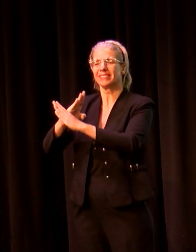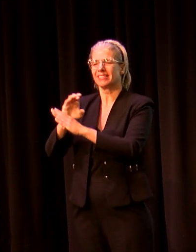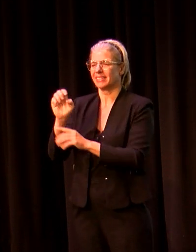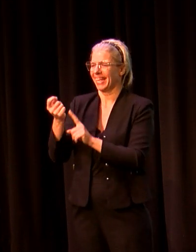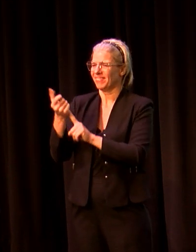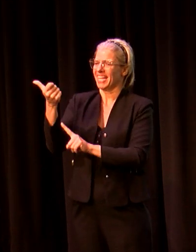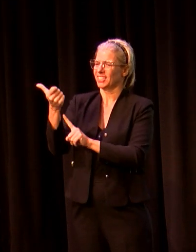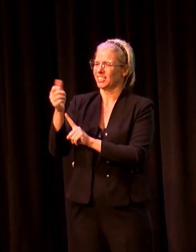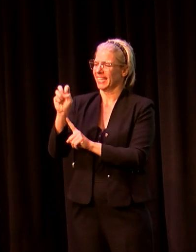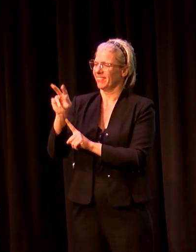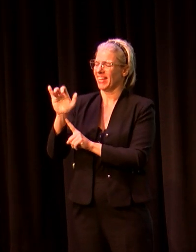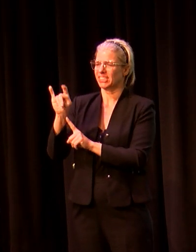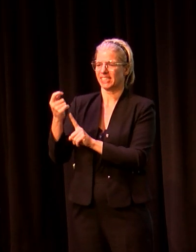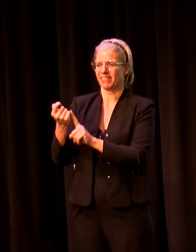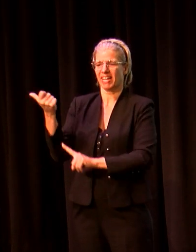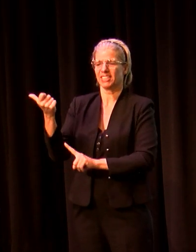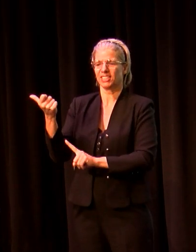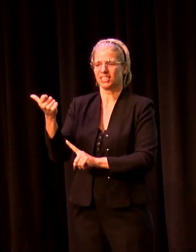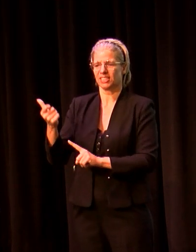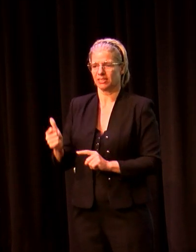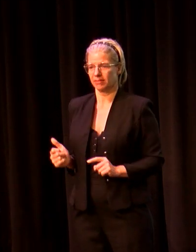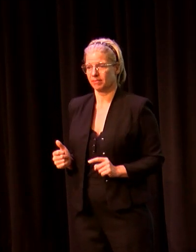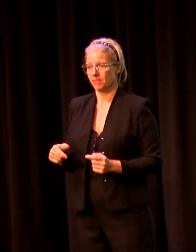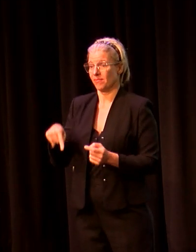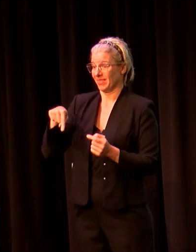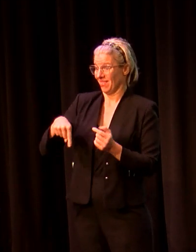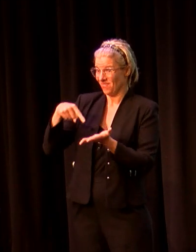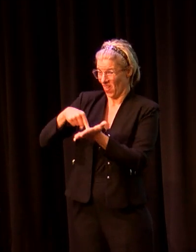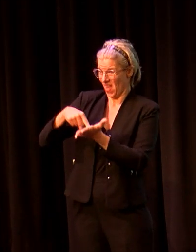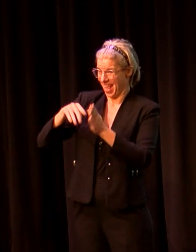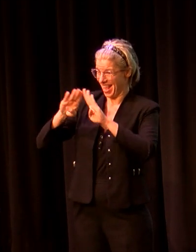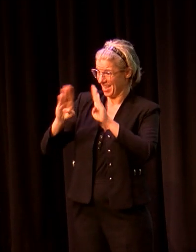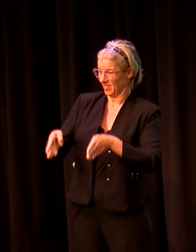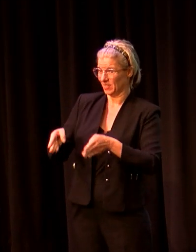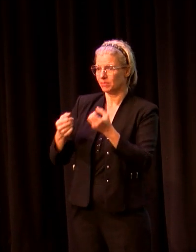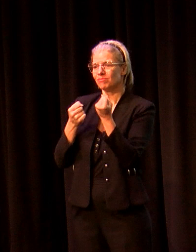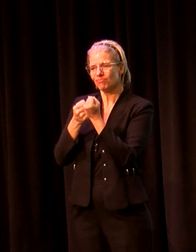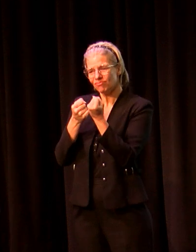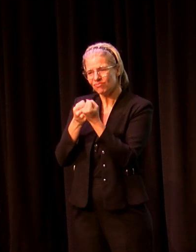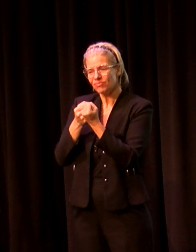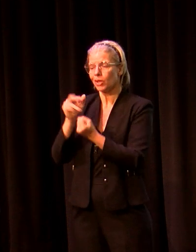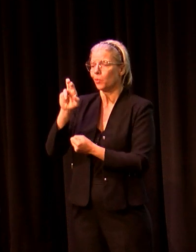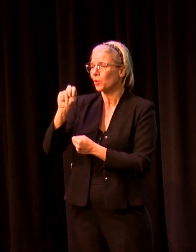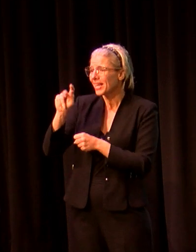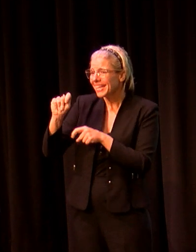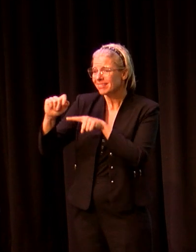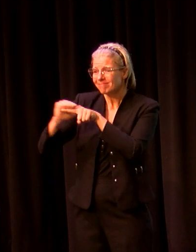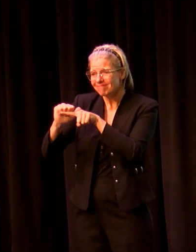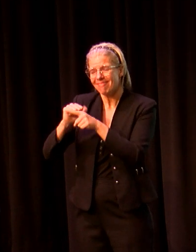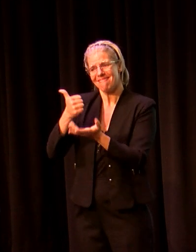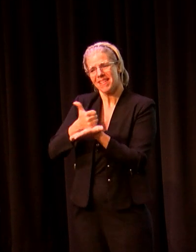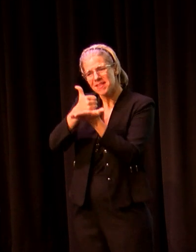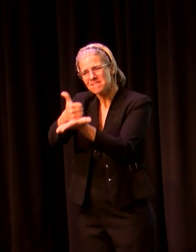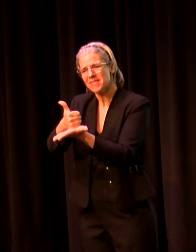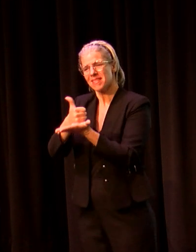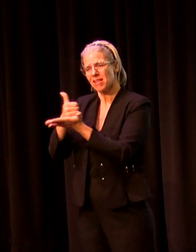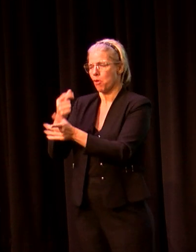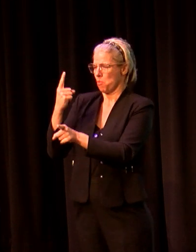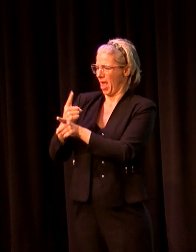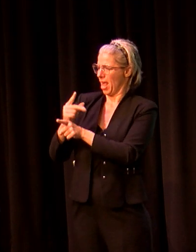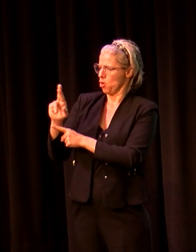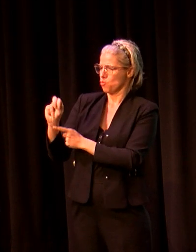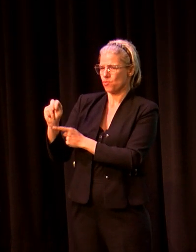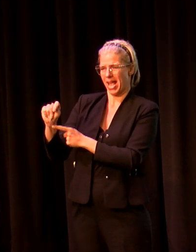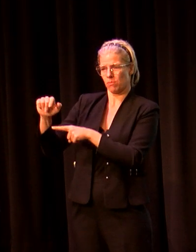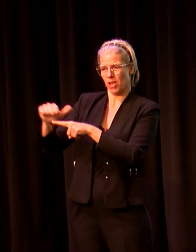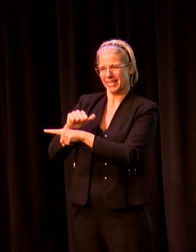process for affordable housing, supporting equitable rent practices. We're hearing about inequitable rent practices for people who are